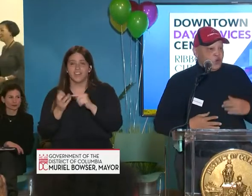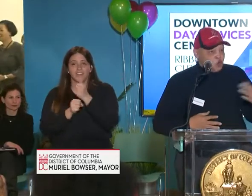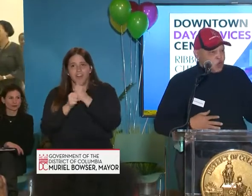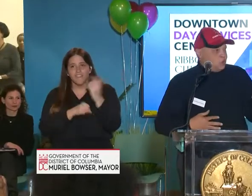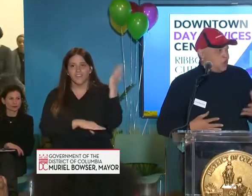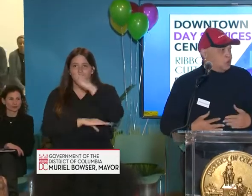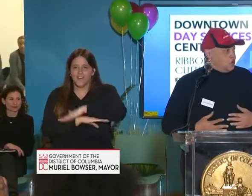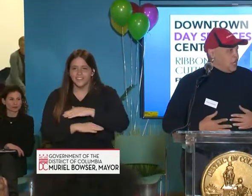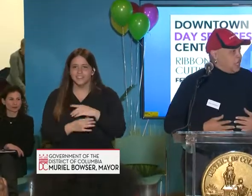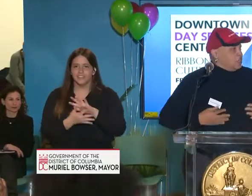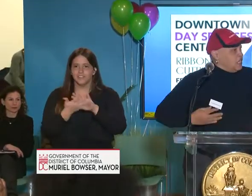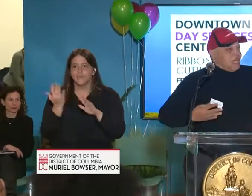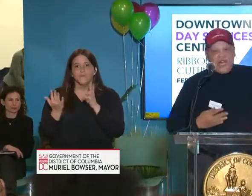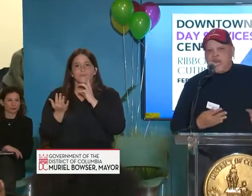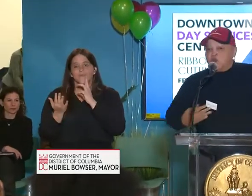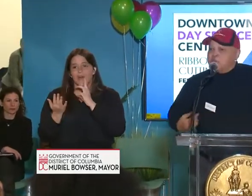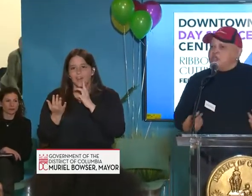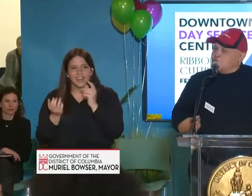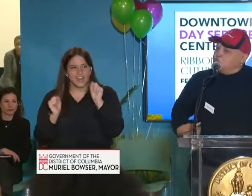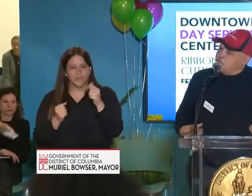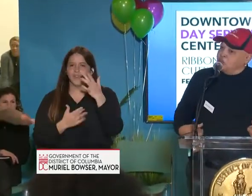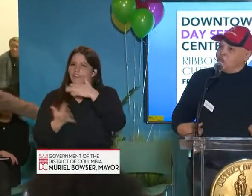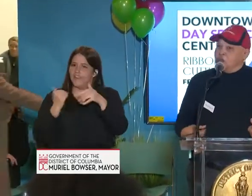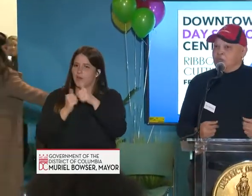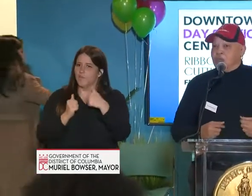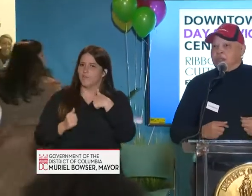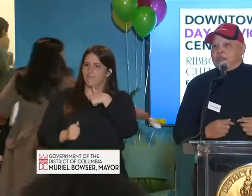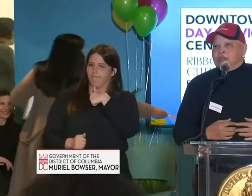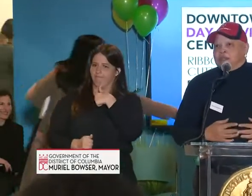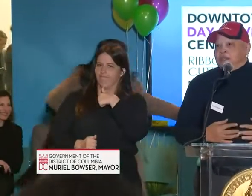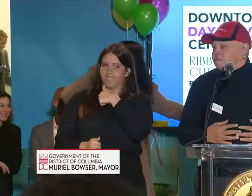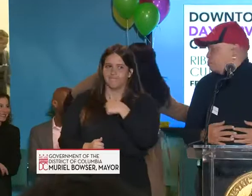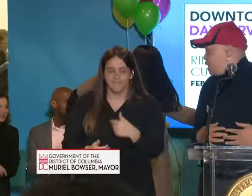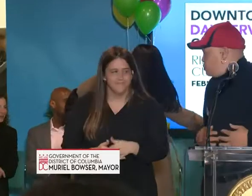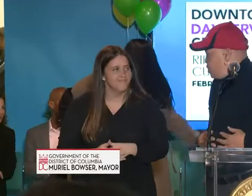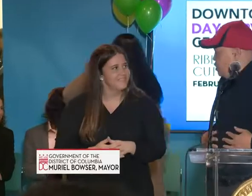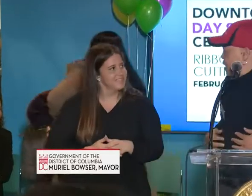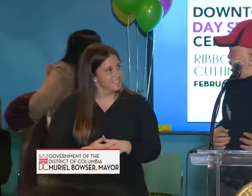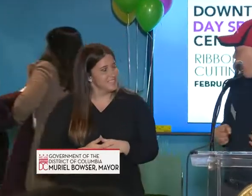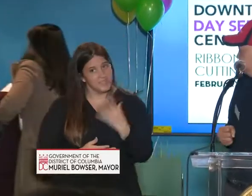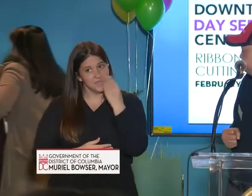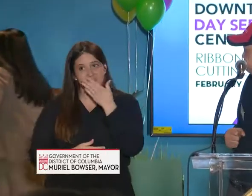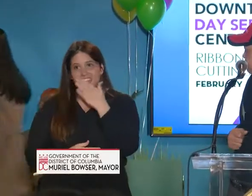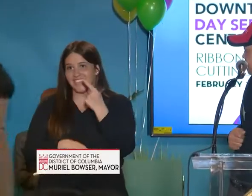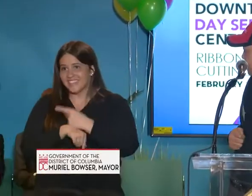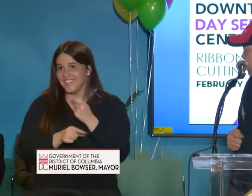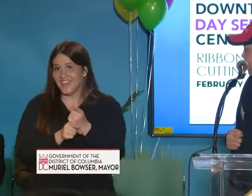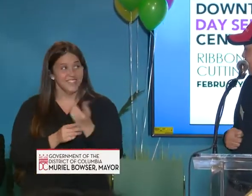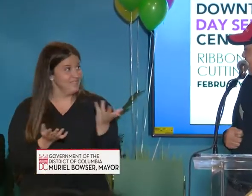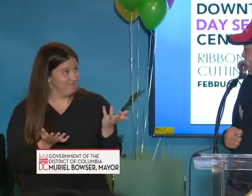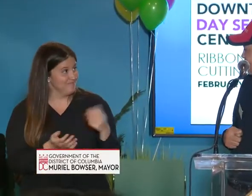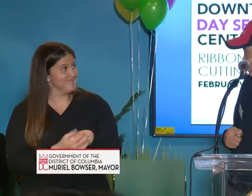all day, water when you want it, and you get to hang out with Miss Tokyo. That's a pretty good day.